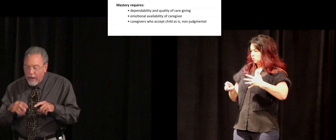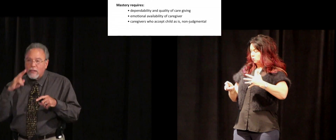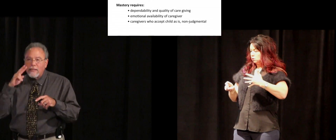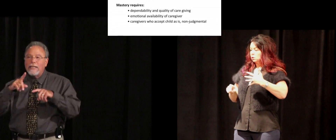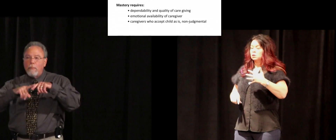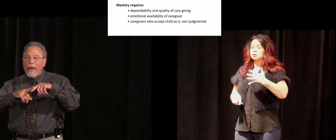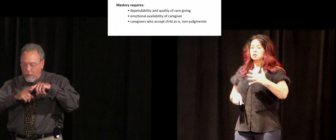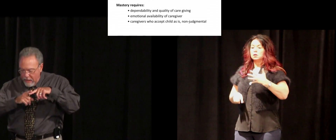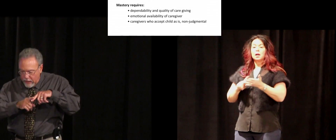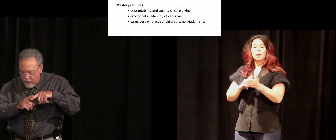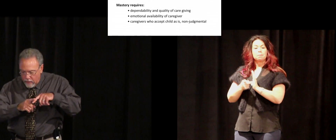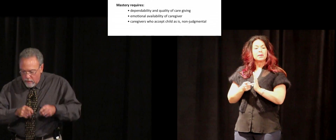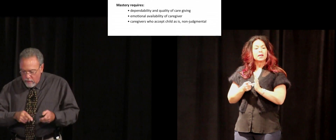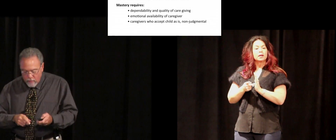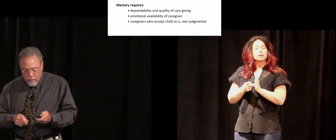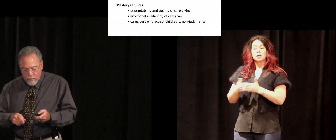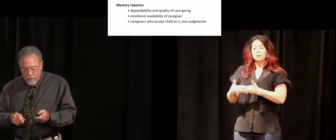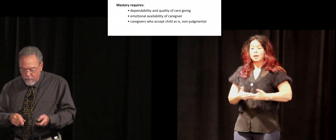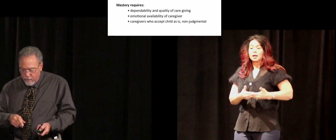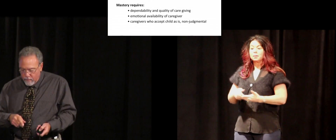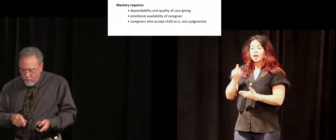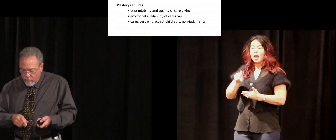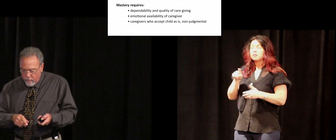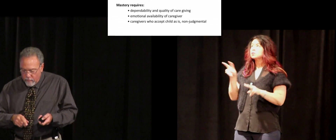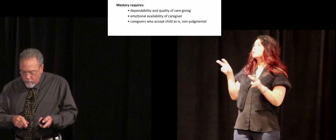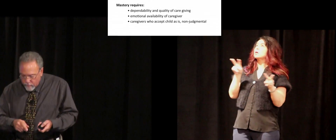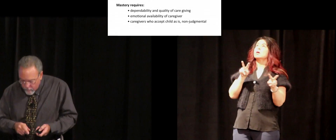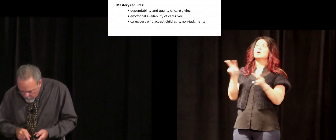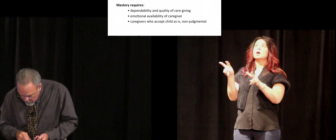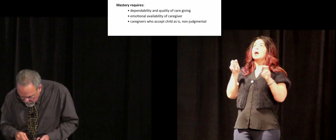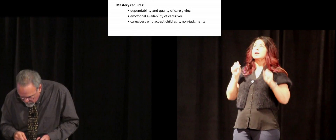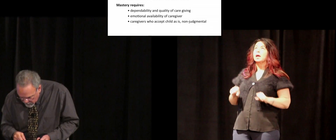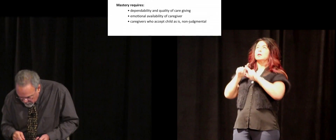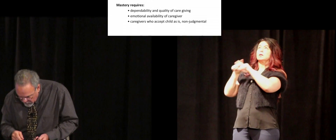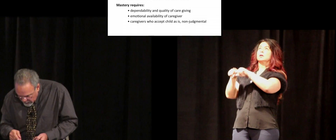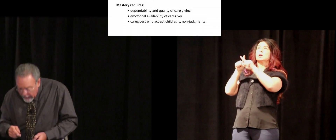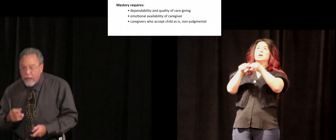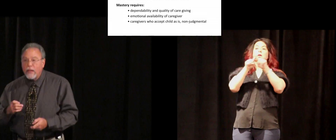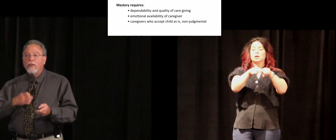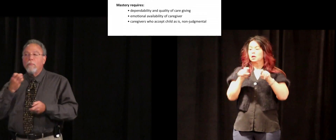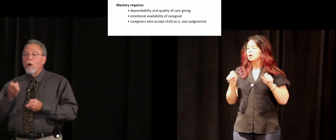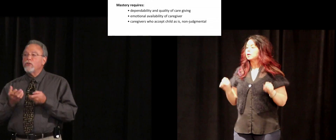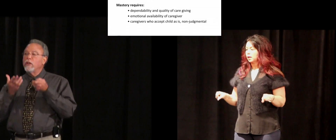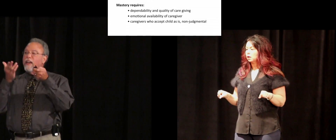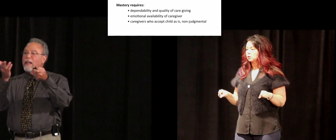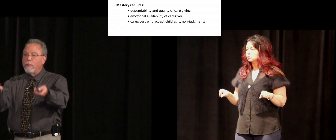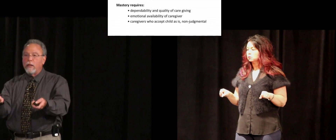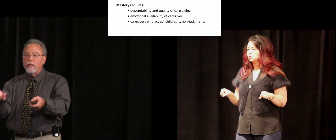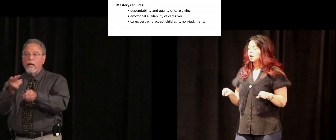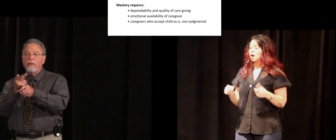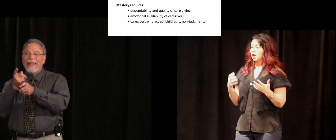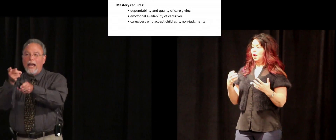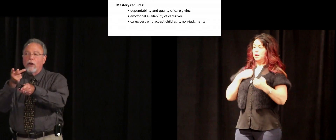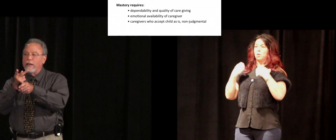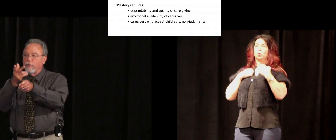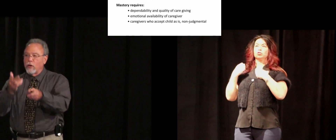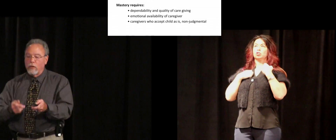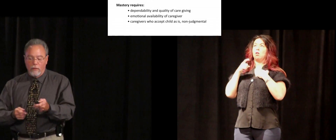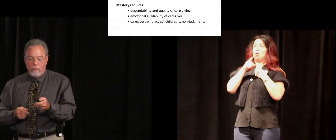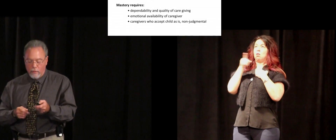And think what impact communication has on the whole topic of trust, right? How do you develop